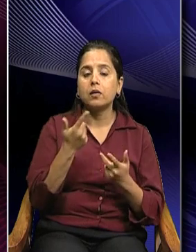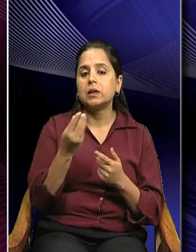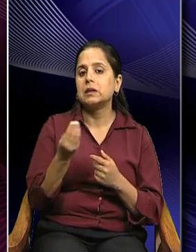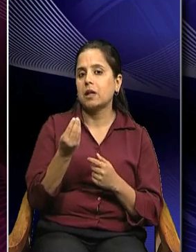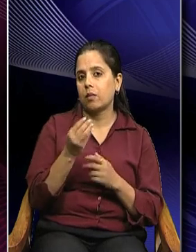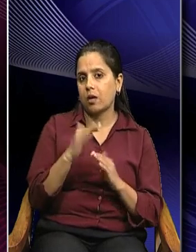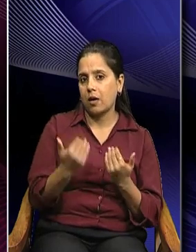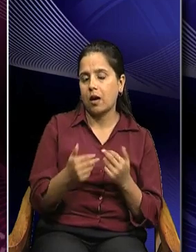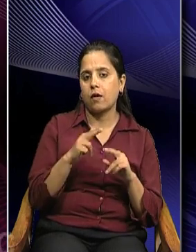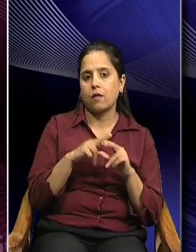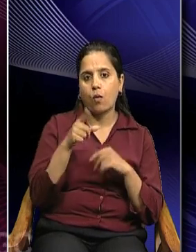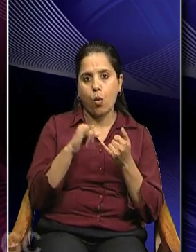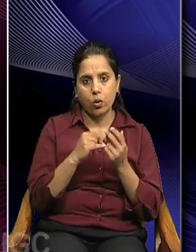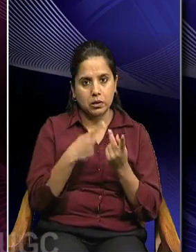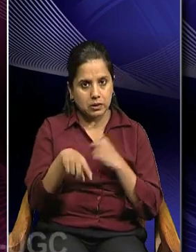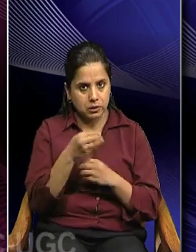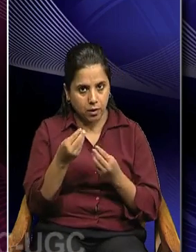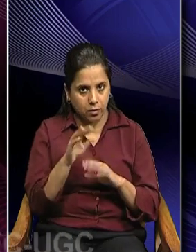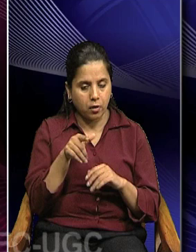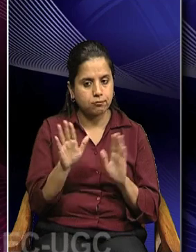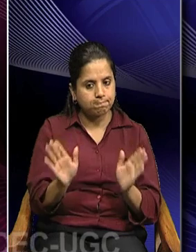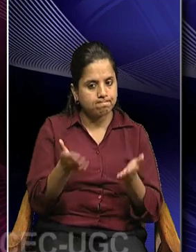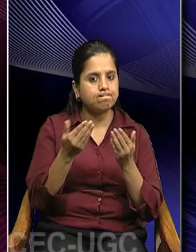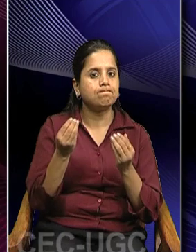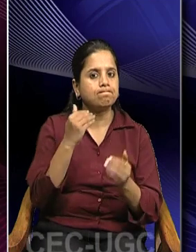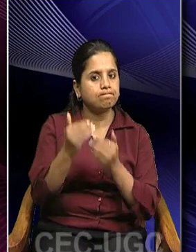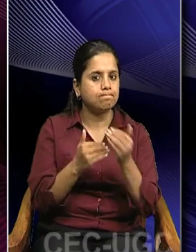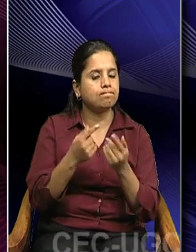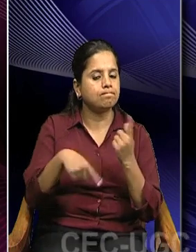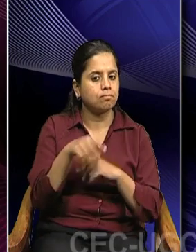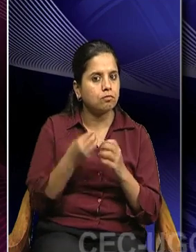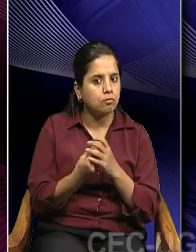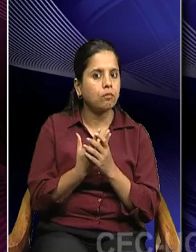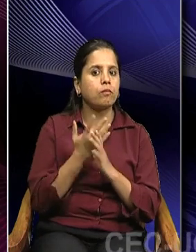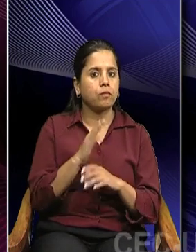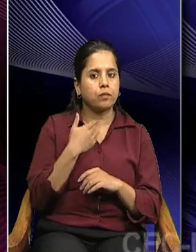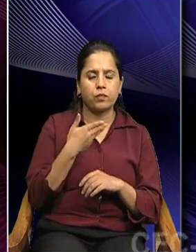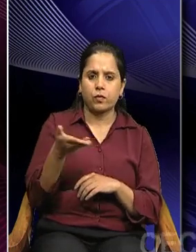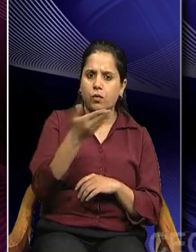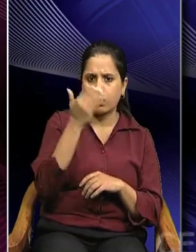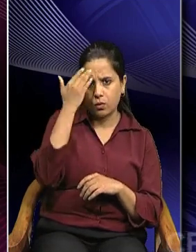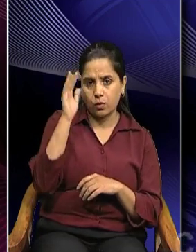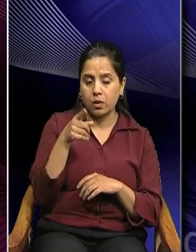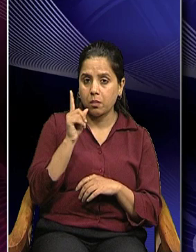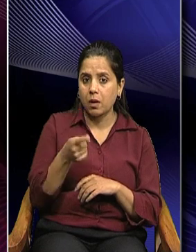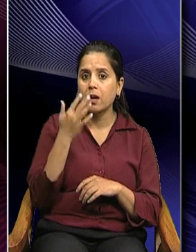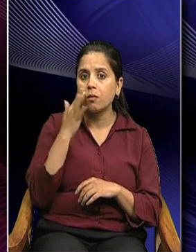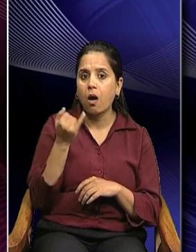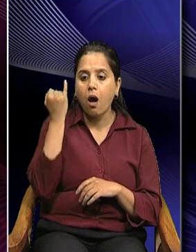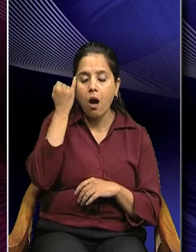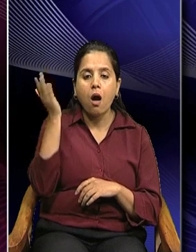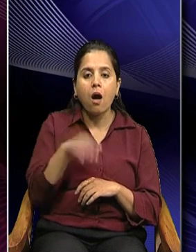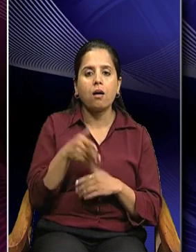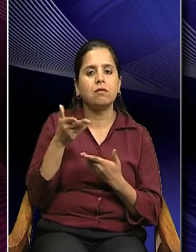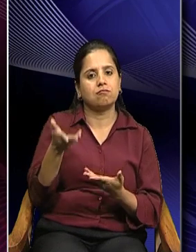certain forces or factors which are enabling this kind of emergence. As we all know that necessity is the mother of invention.